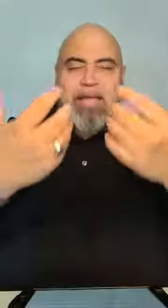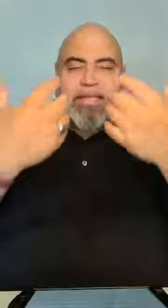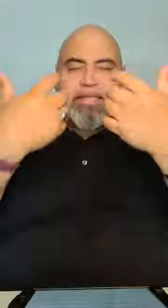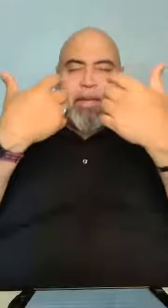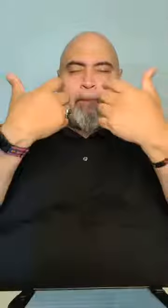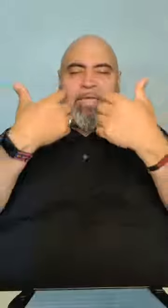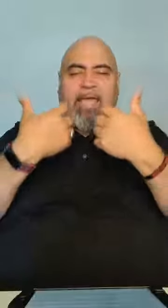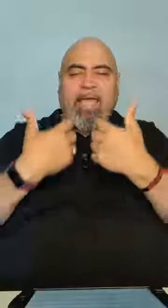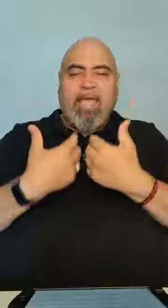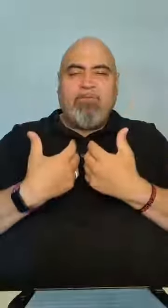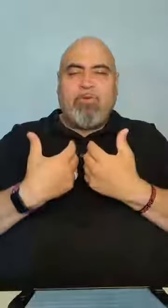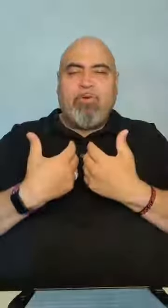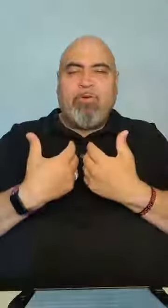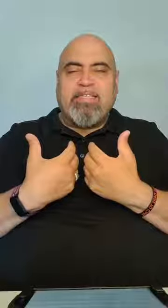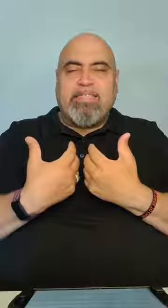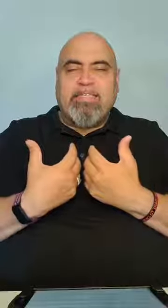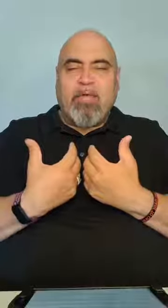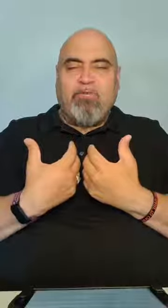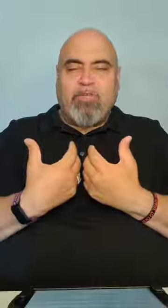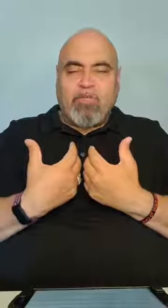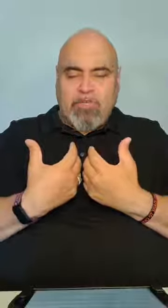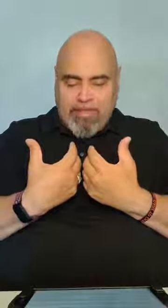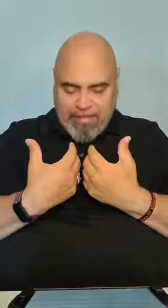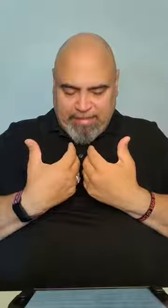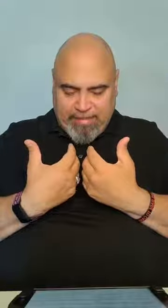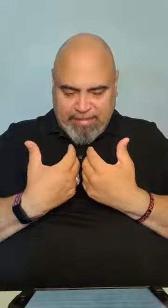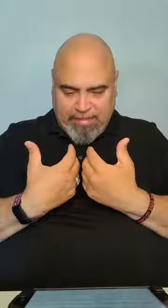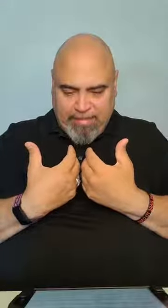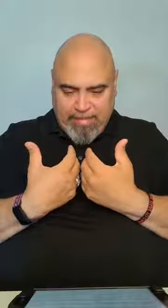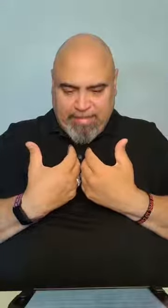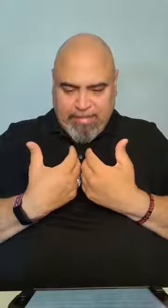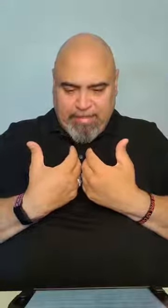Humankind's behavior and selfishness